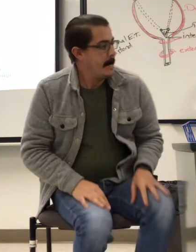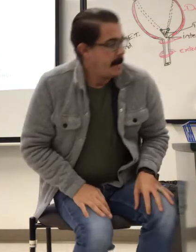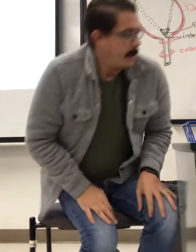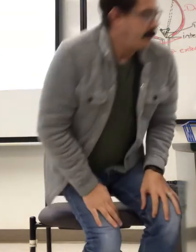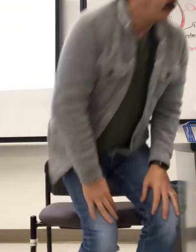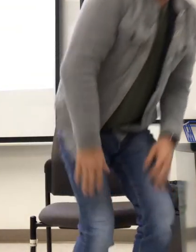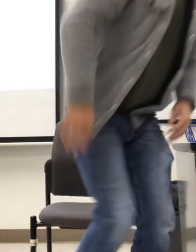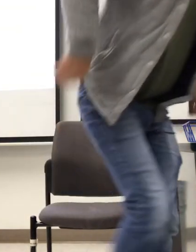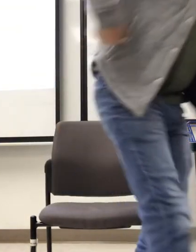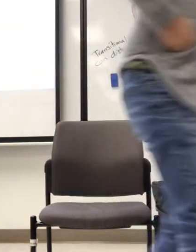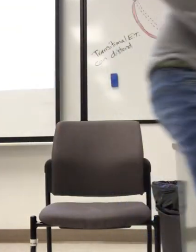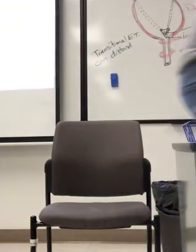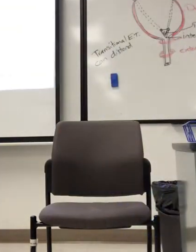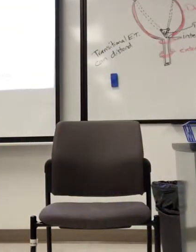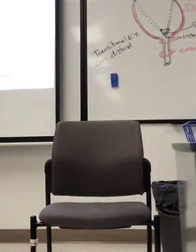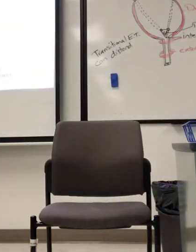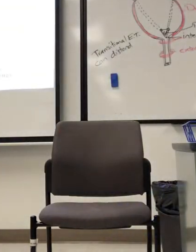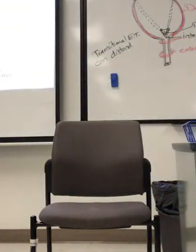urethral